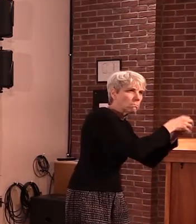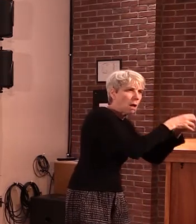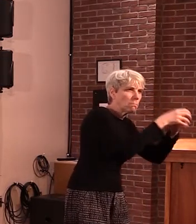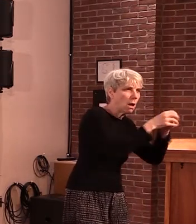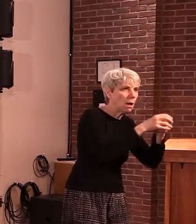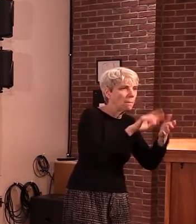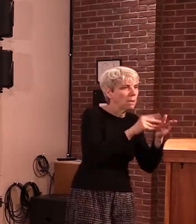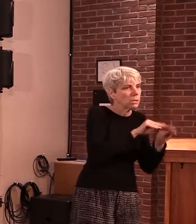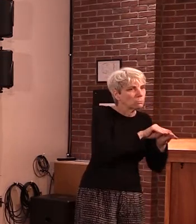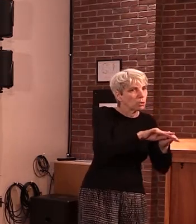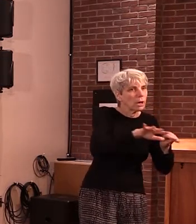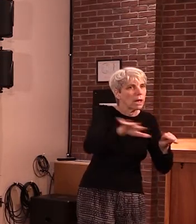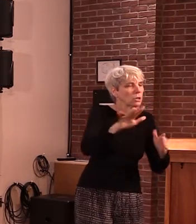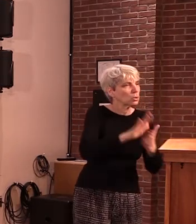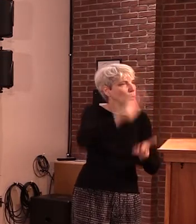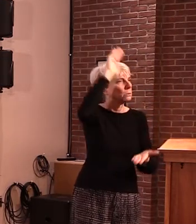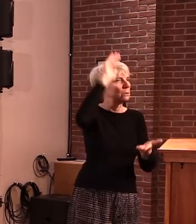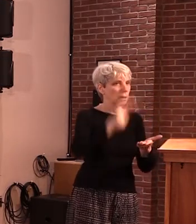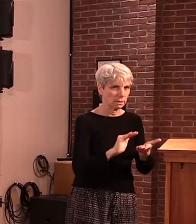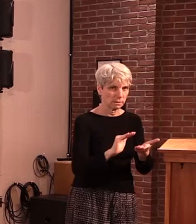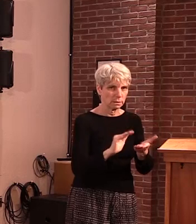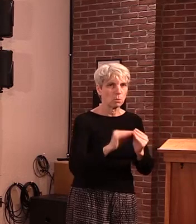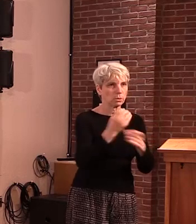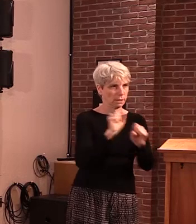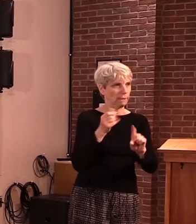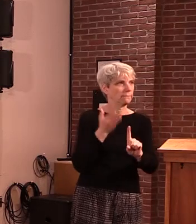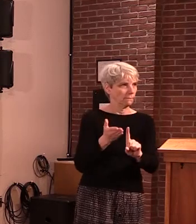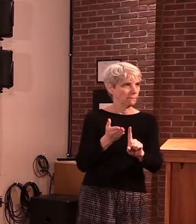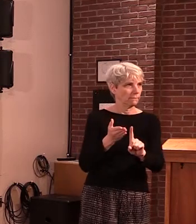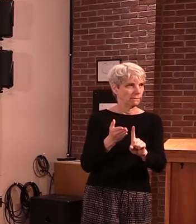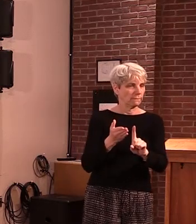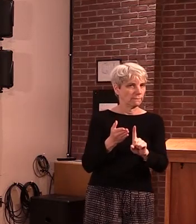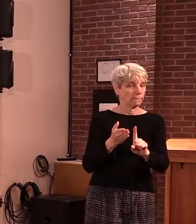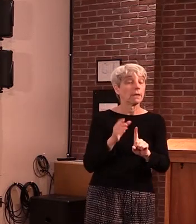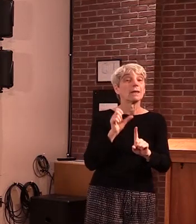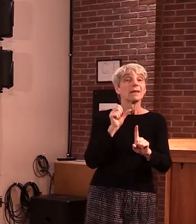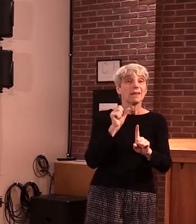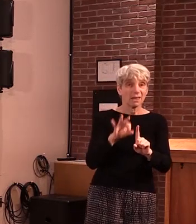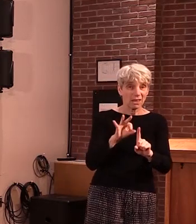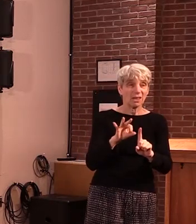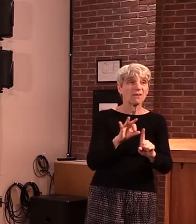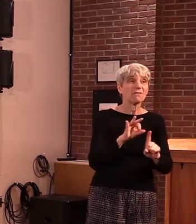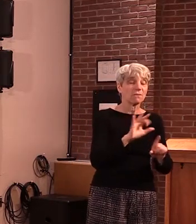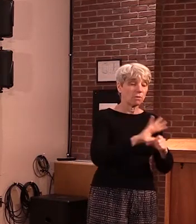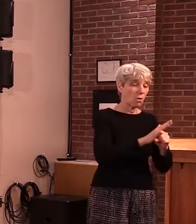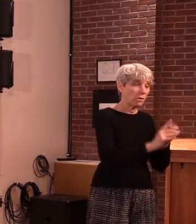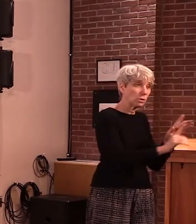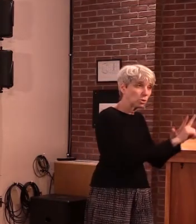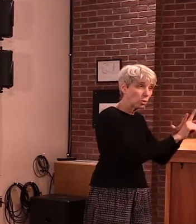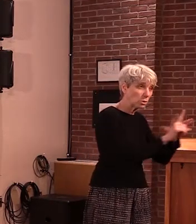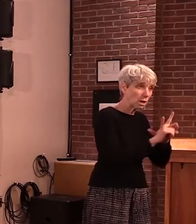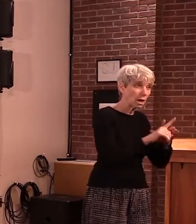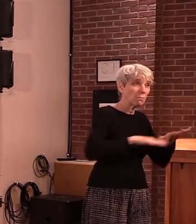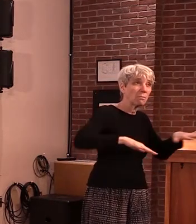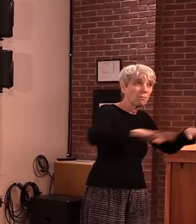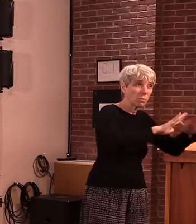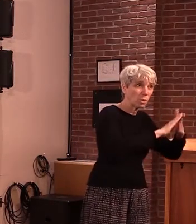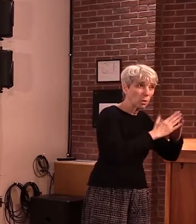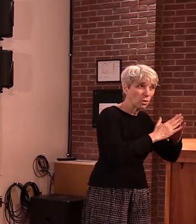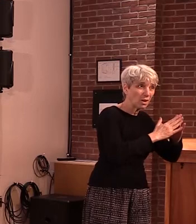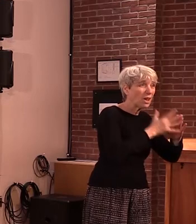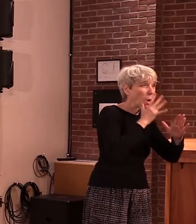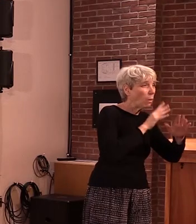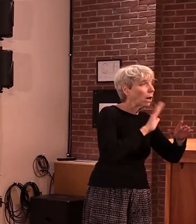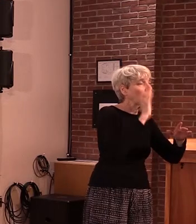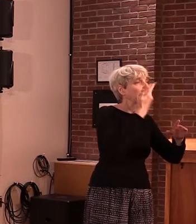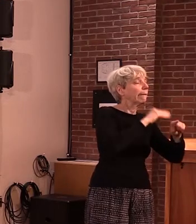in our schools. The bottom line is that if the virus is in our communities, it will be in our schools. We